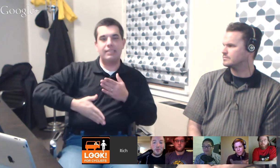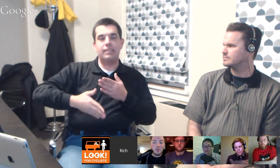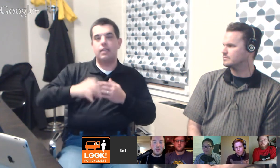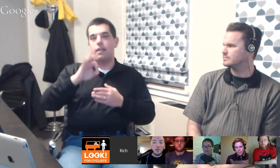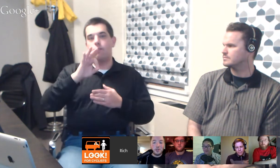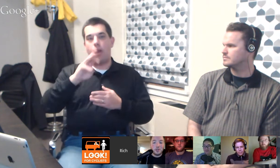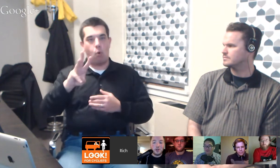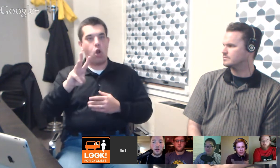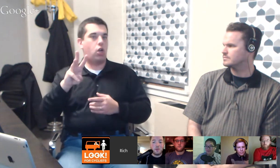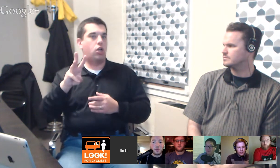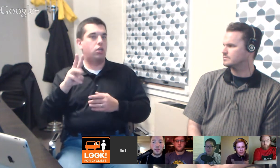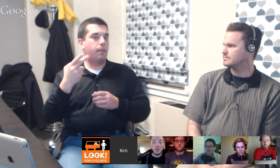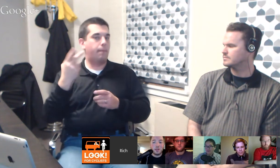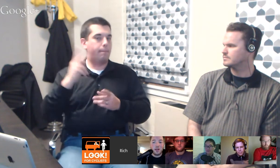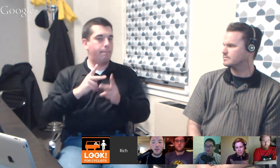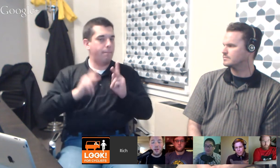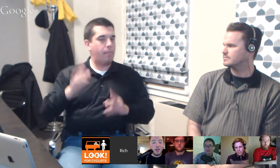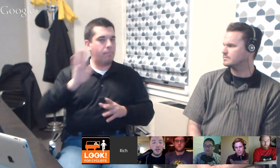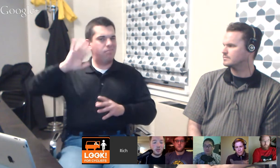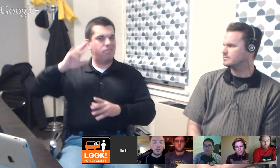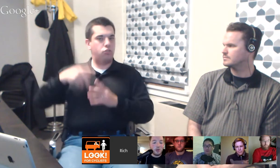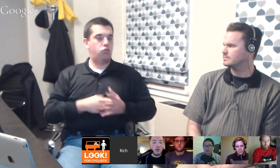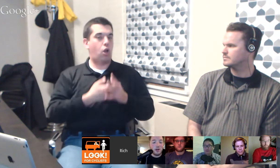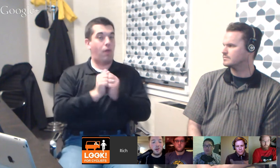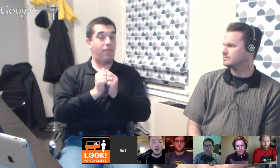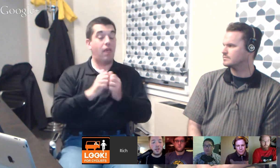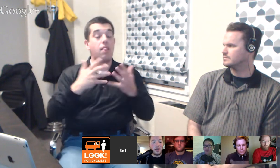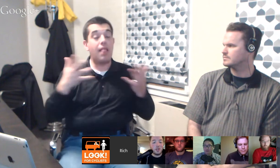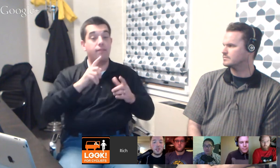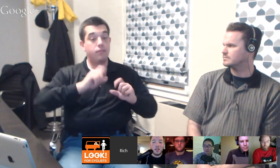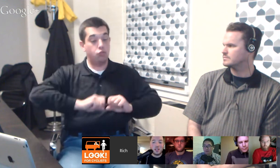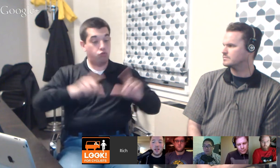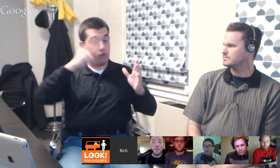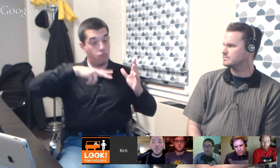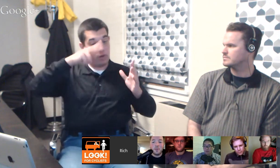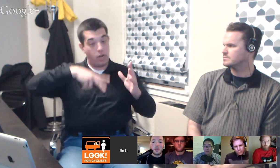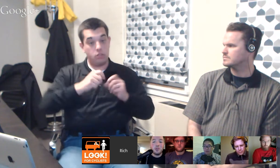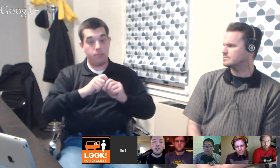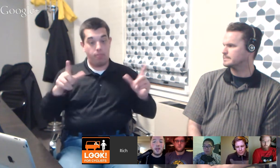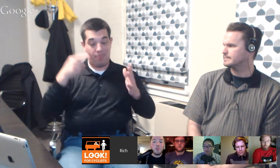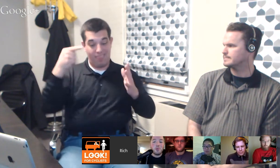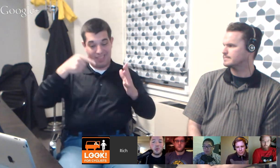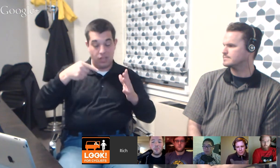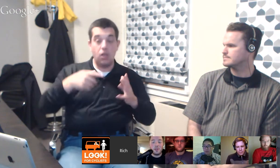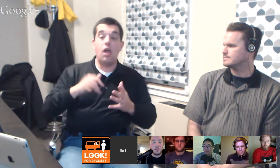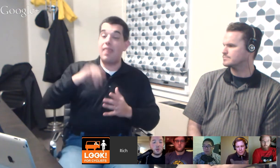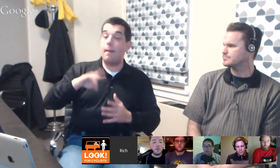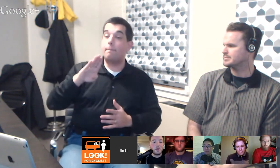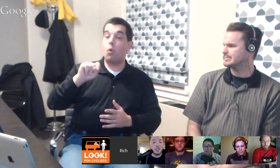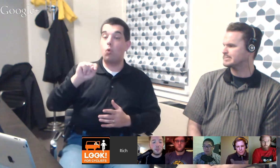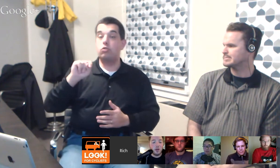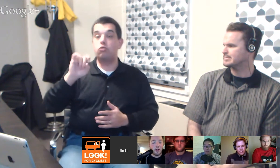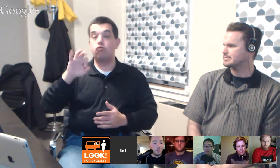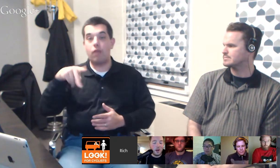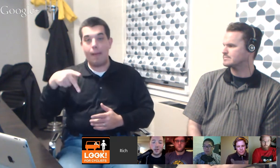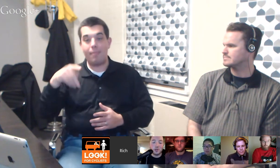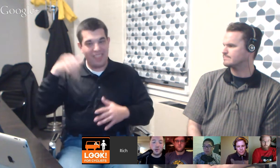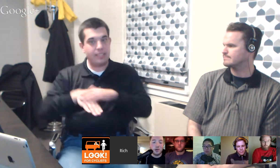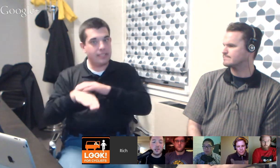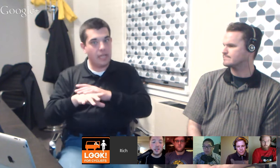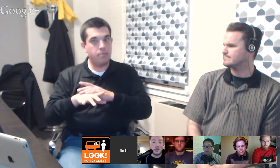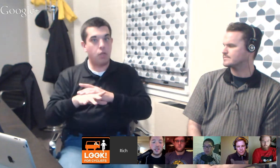a lot of people use to start off with, and there's a lot of screen reader indications and things in there. Would you say that Bootstrap is sort of accessible out of the